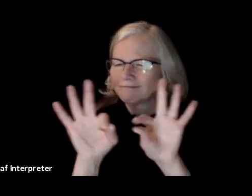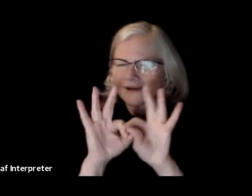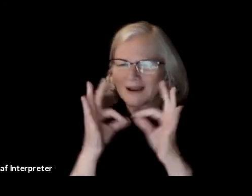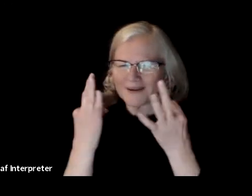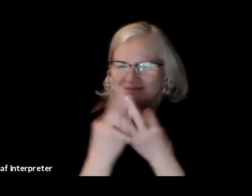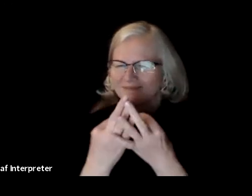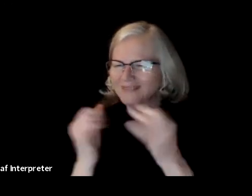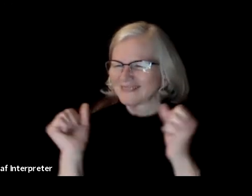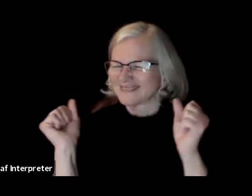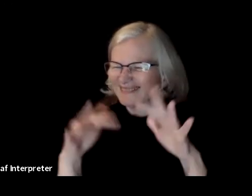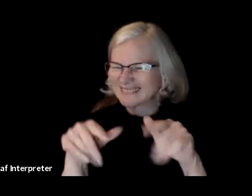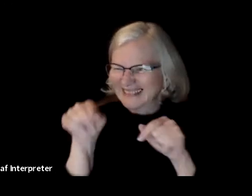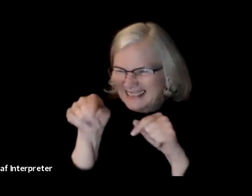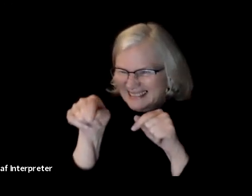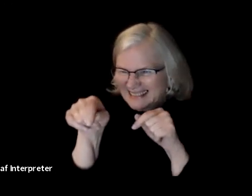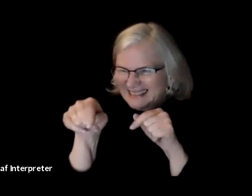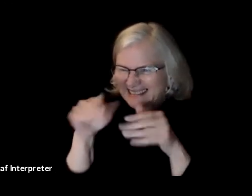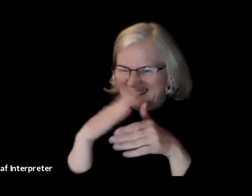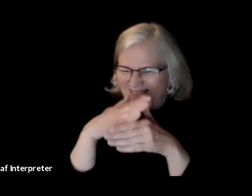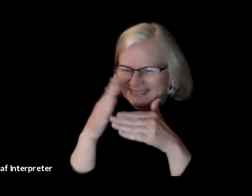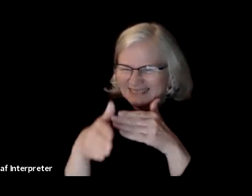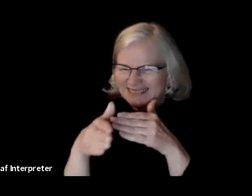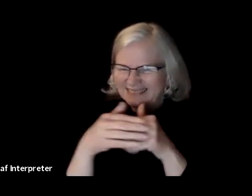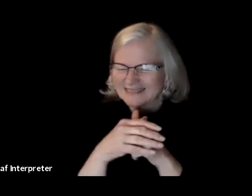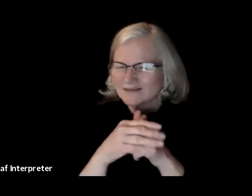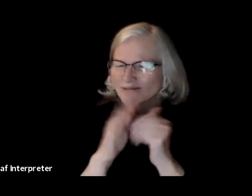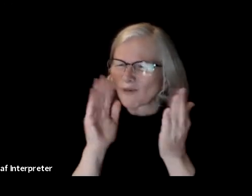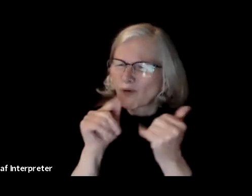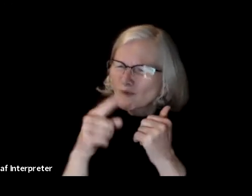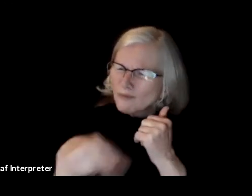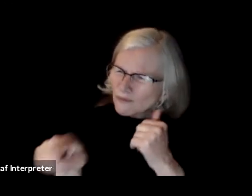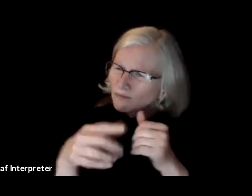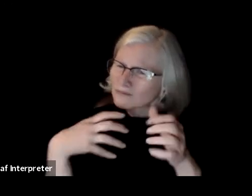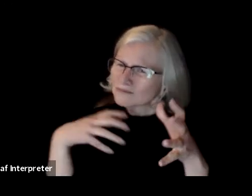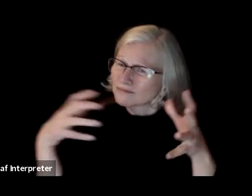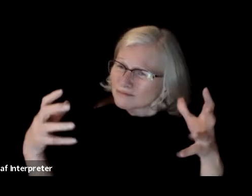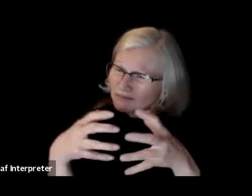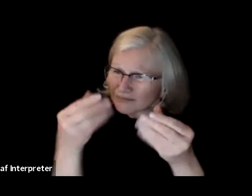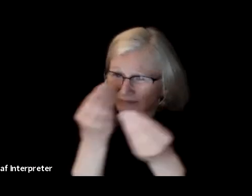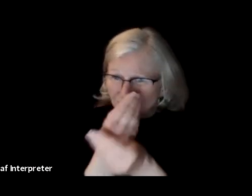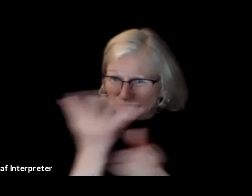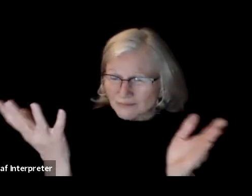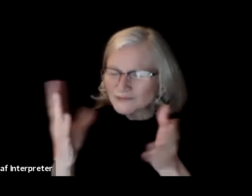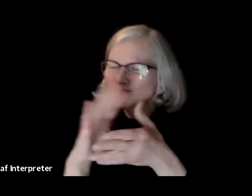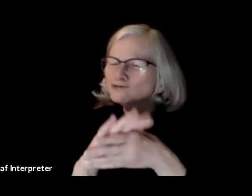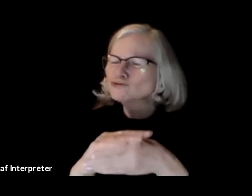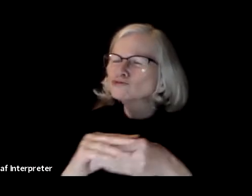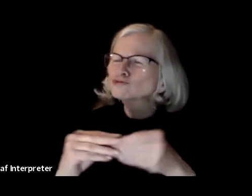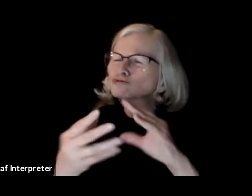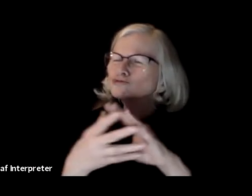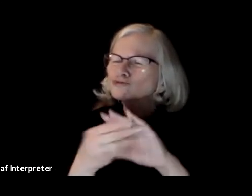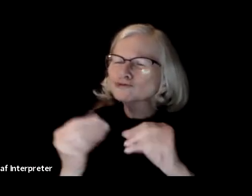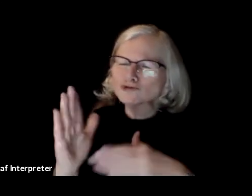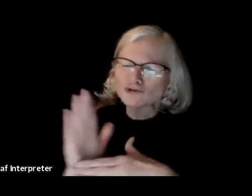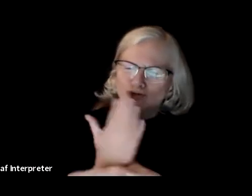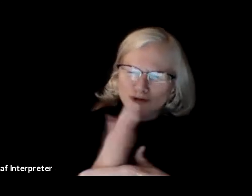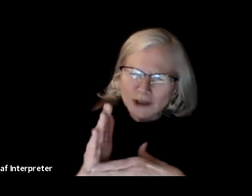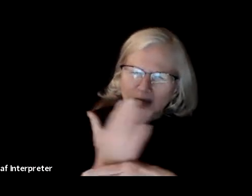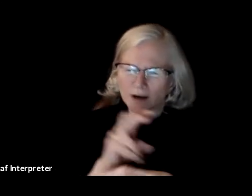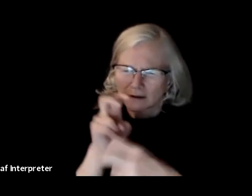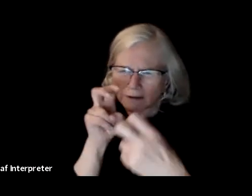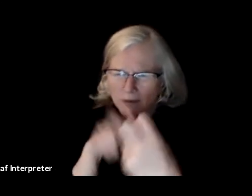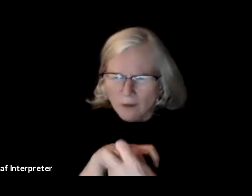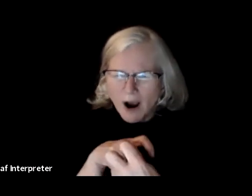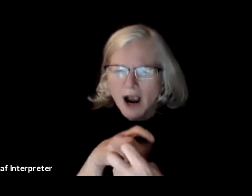My hope is together we can tell more stories, meet with more team members one-on-one and understand vaccine hesitancy. The